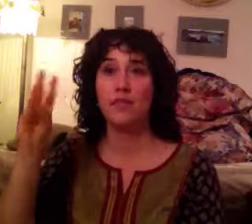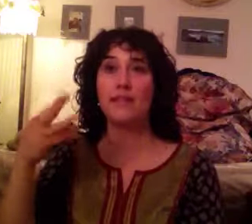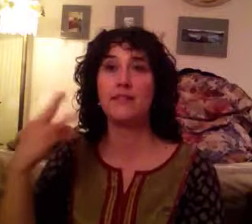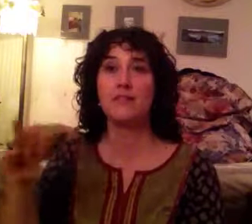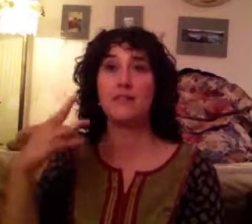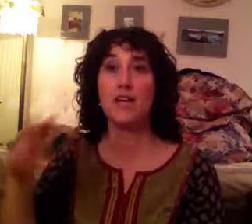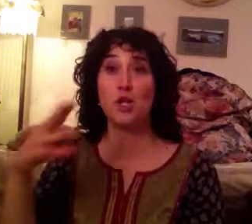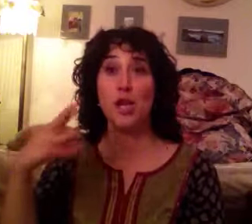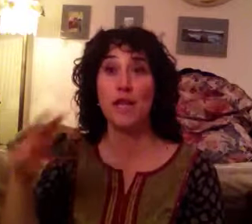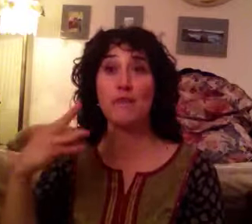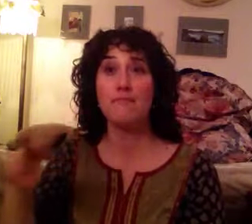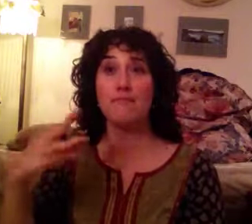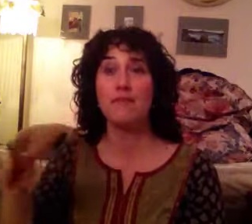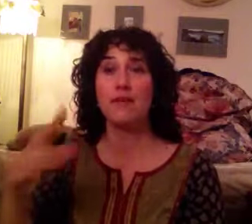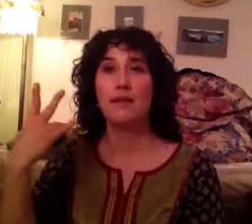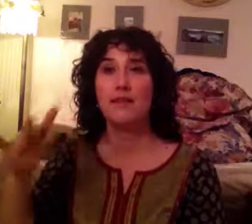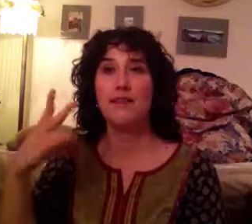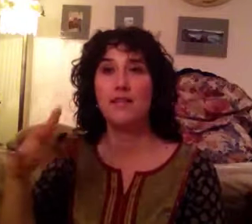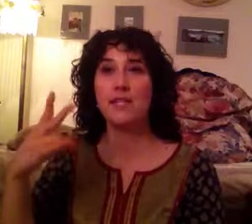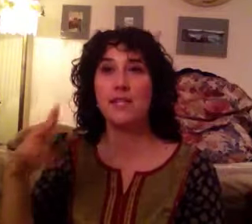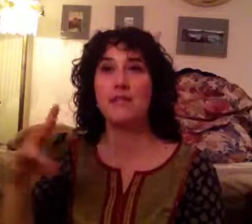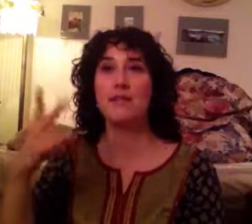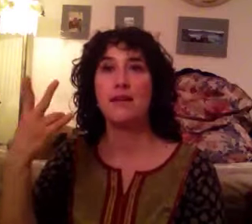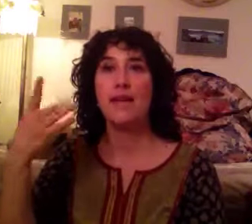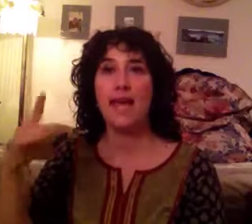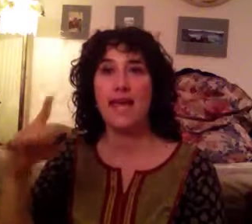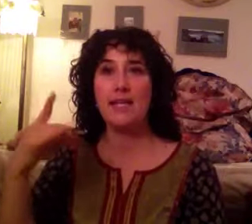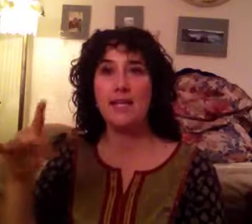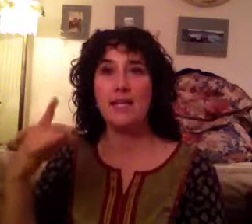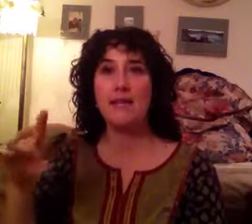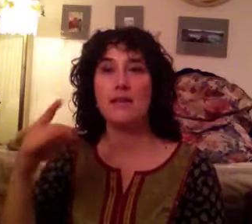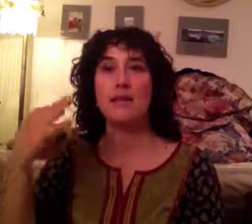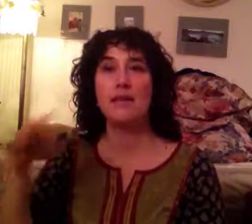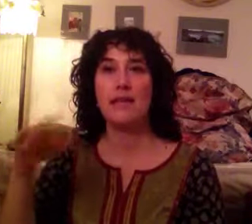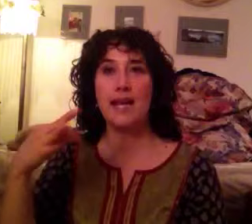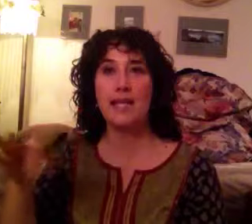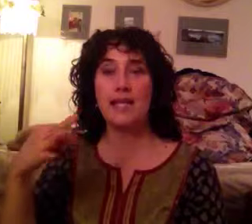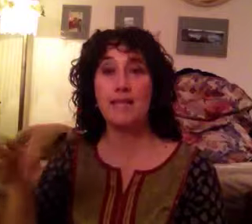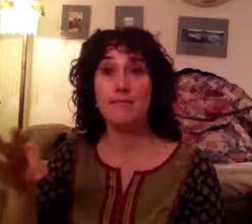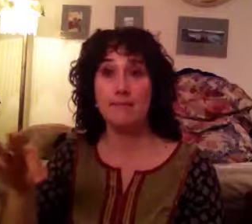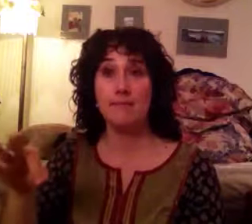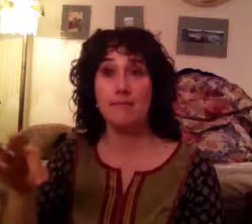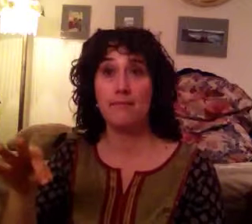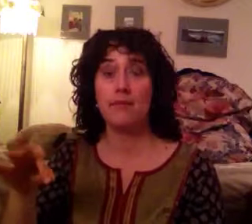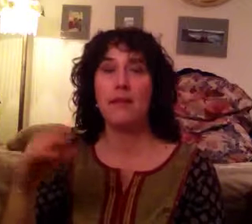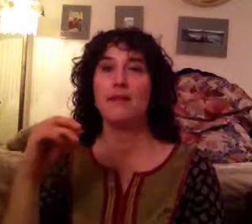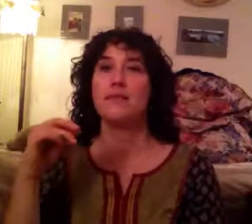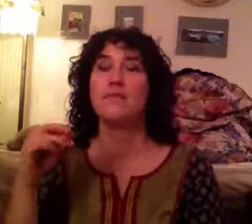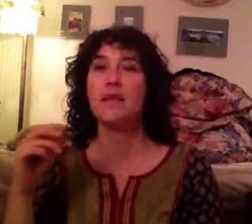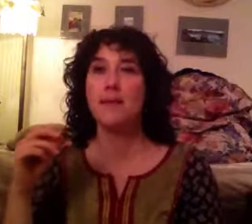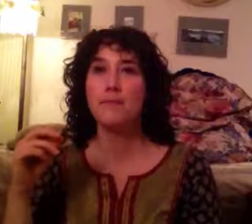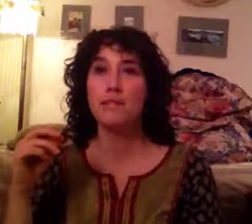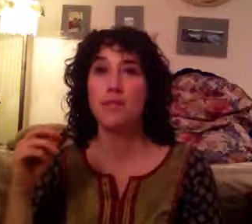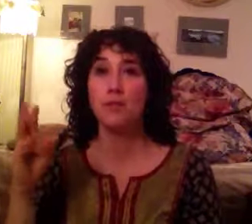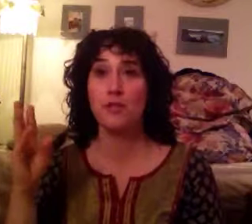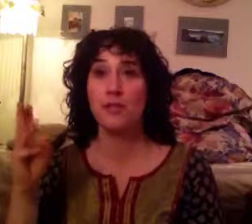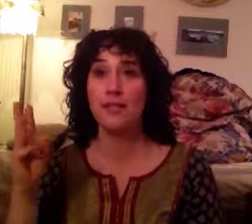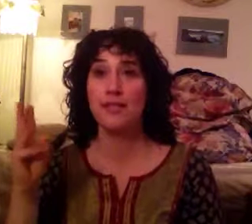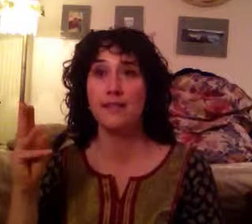6, and just kind of shake it. 17, 18, 19. Sometimes they'll do this,